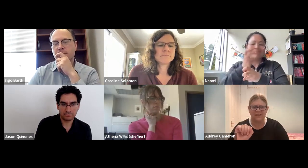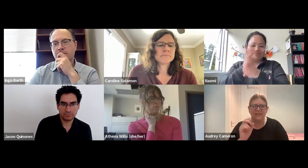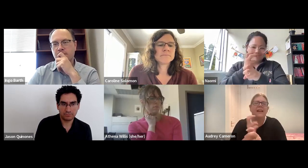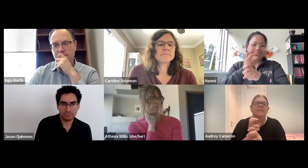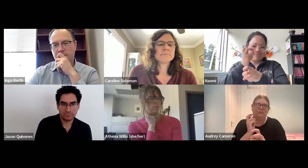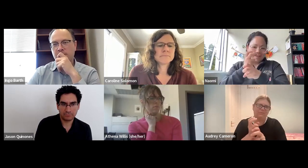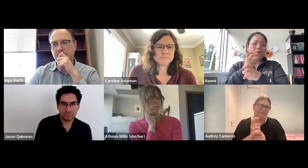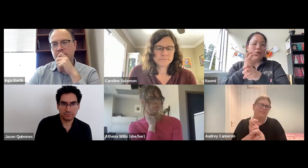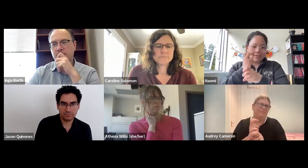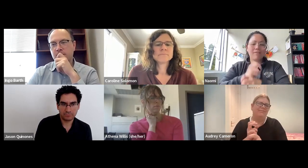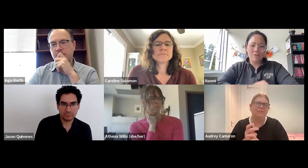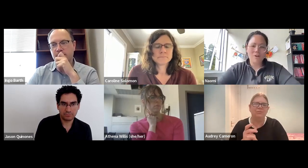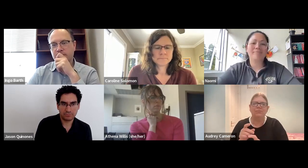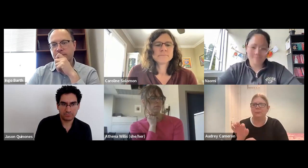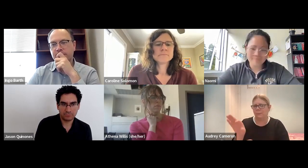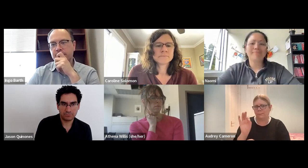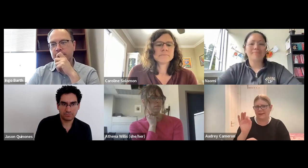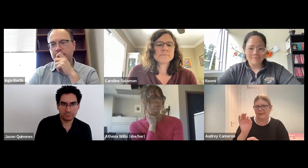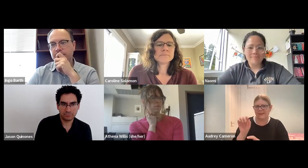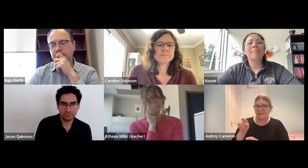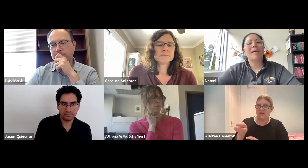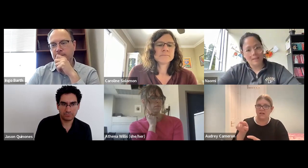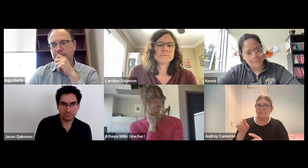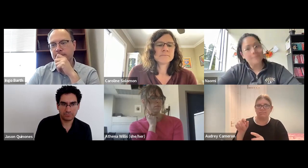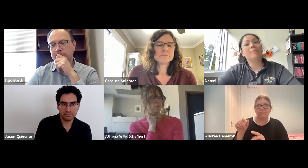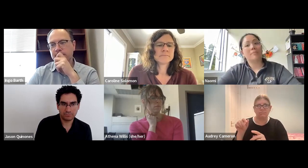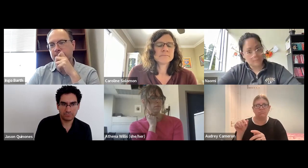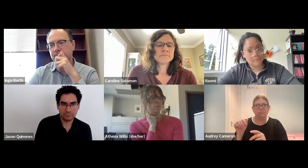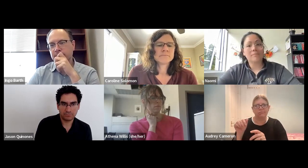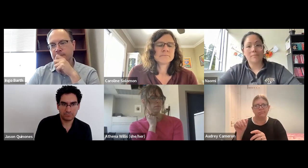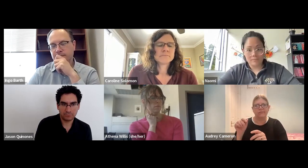You know, and the difficult. Okay, I was looking for the sign for difficult. Right, that's the sign.